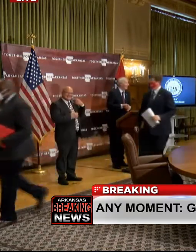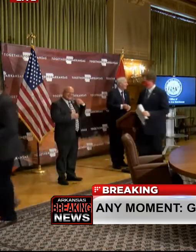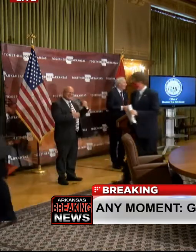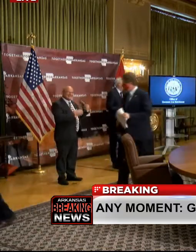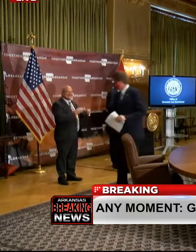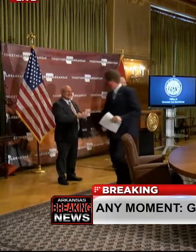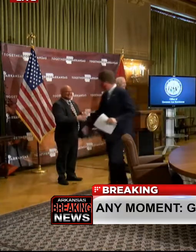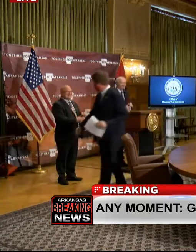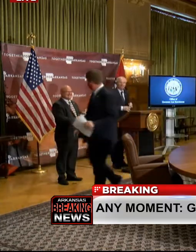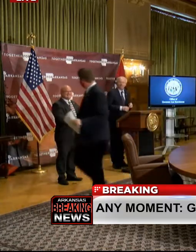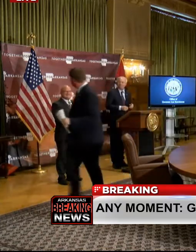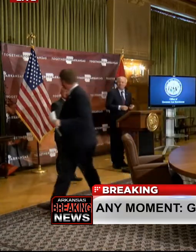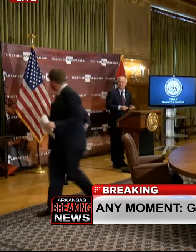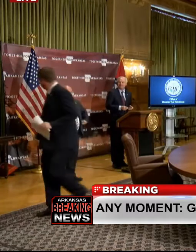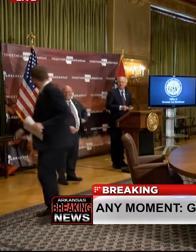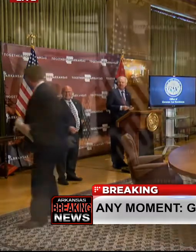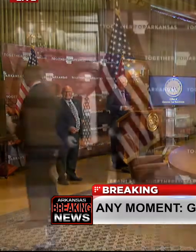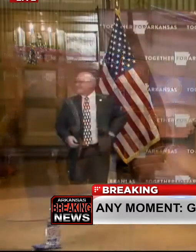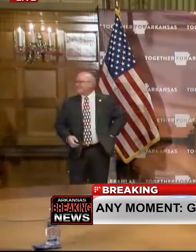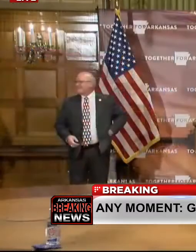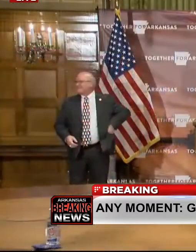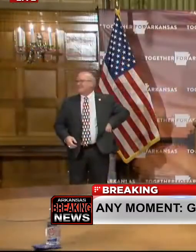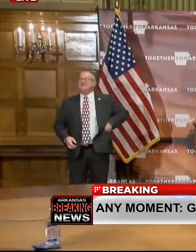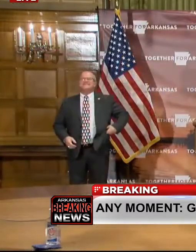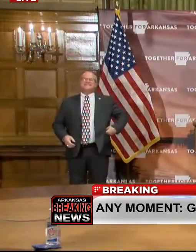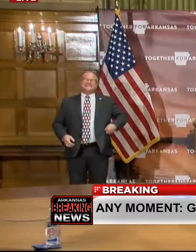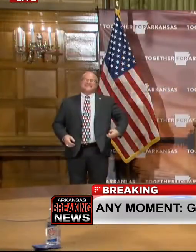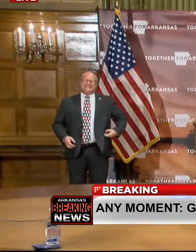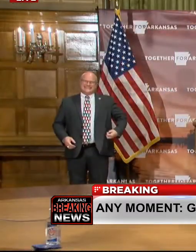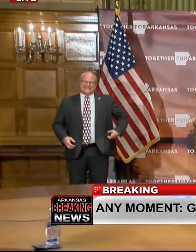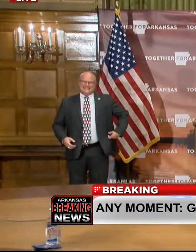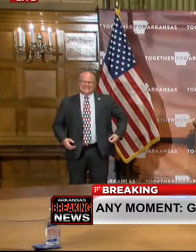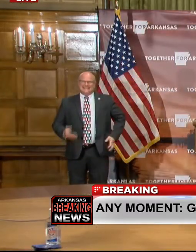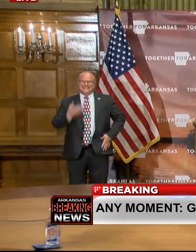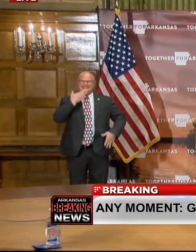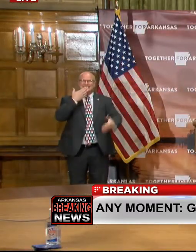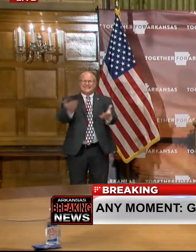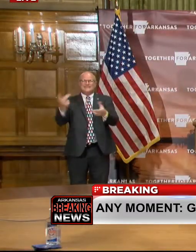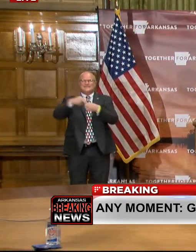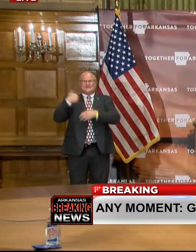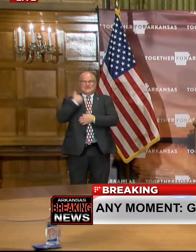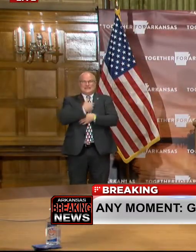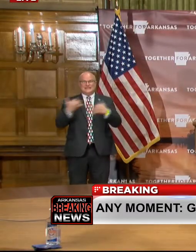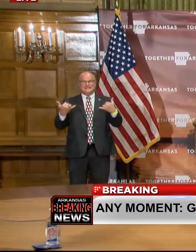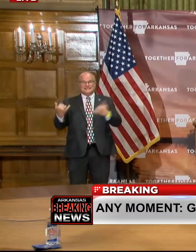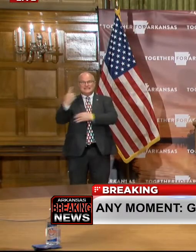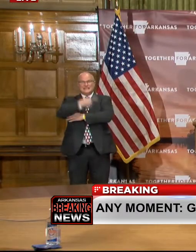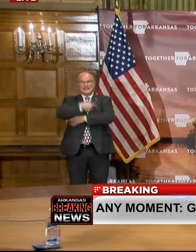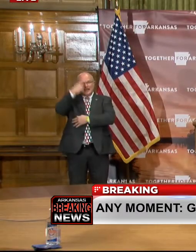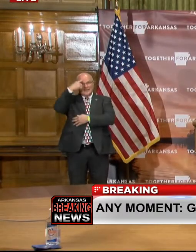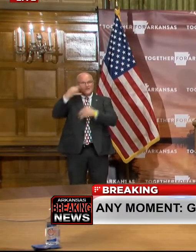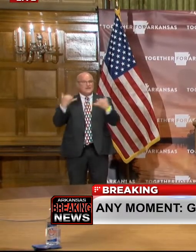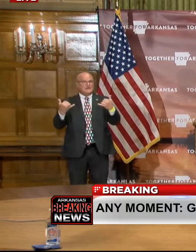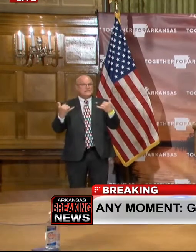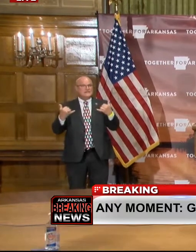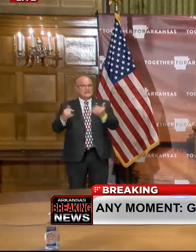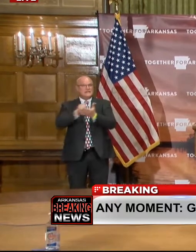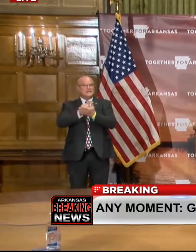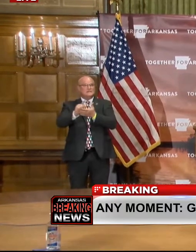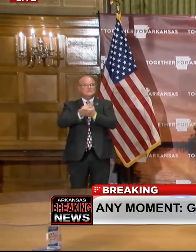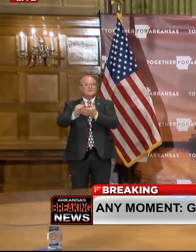Arkansas Department of Health, coming up to the podium to talk a little bit about COVID-19. Let's listen in live. Today for today's